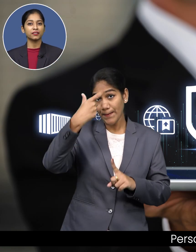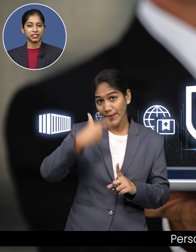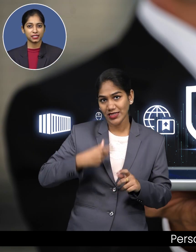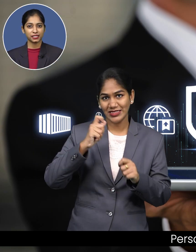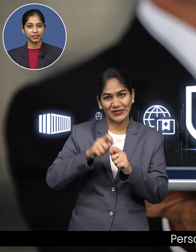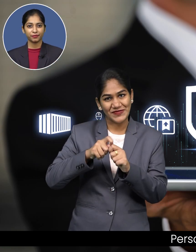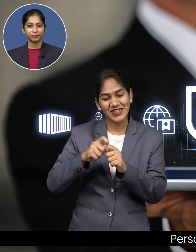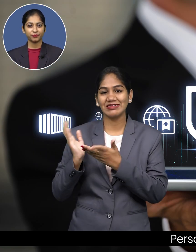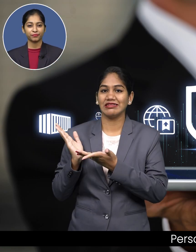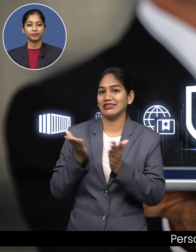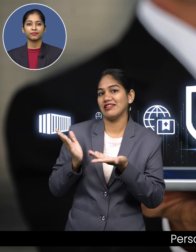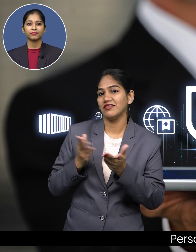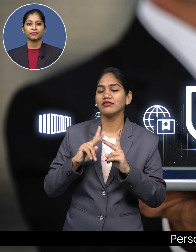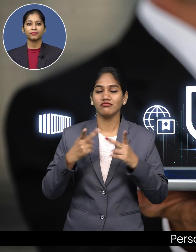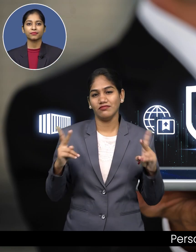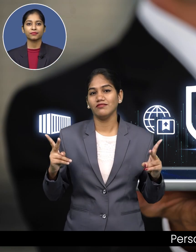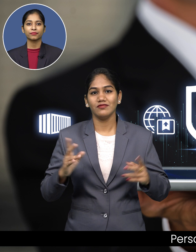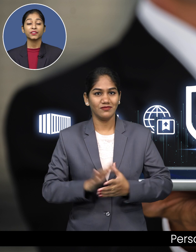Personal services.